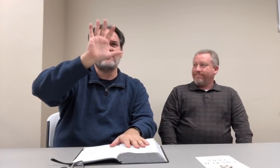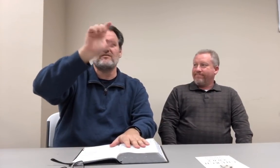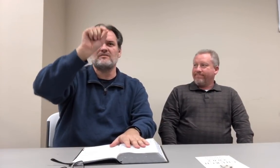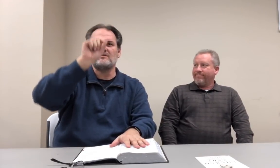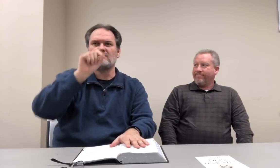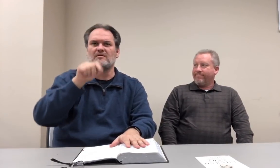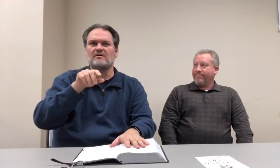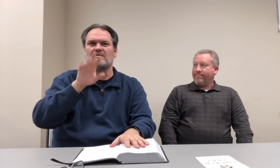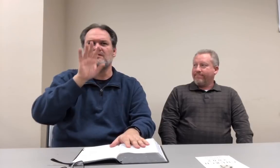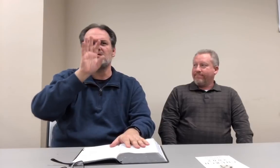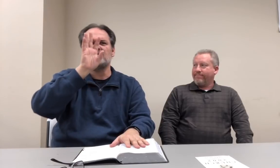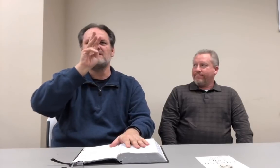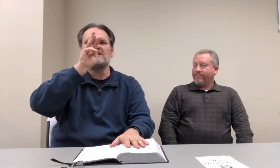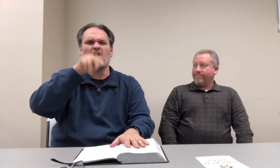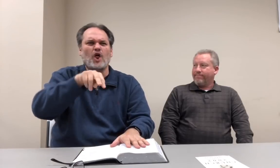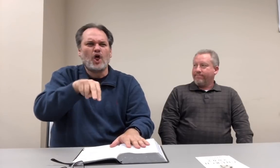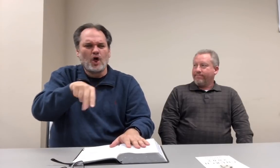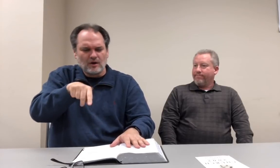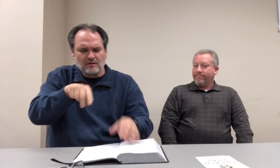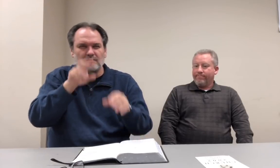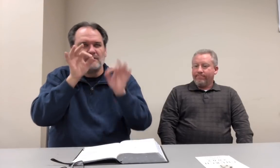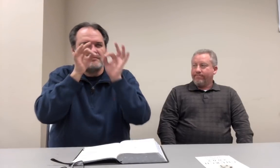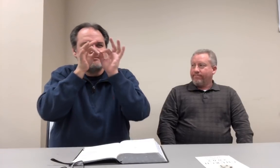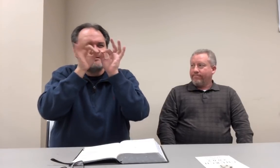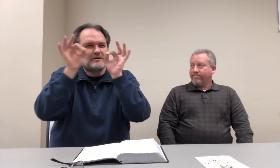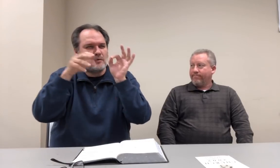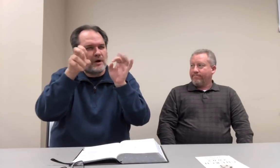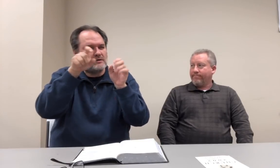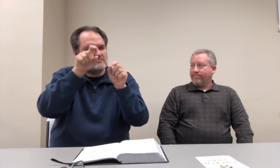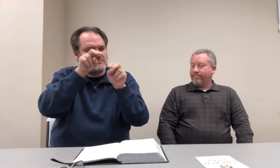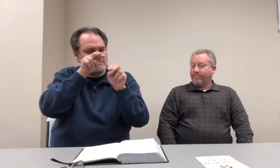our characteristics are not found out, right? So